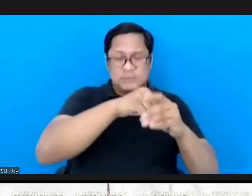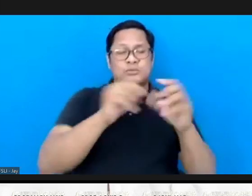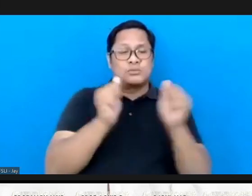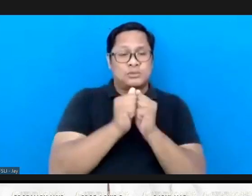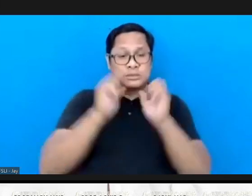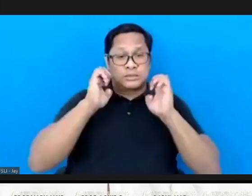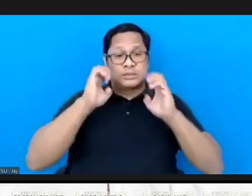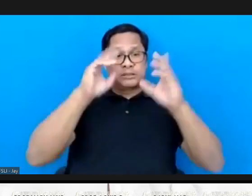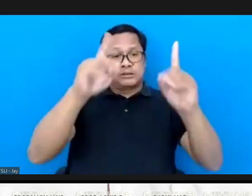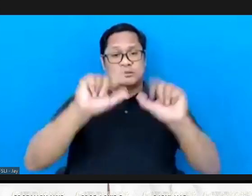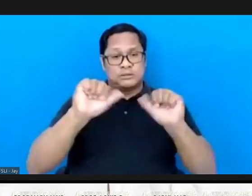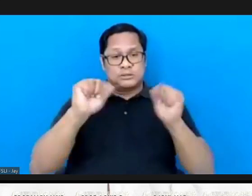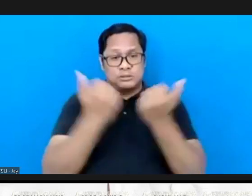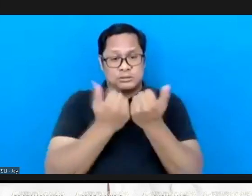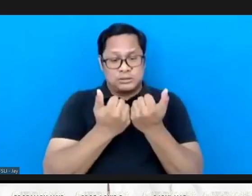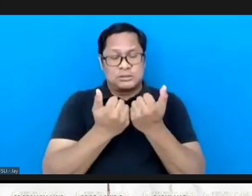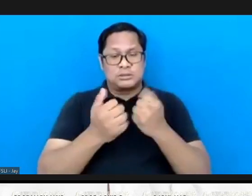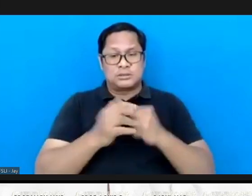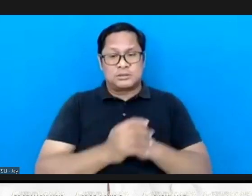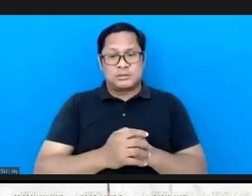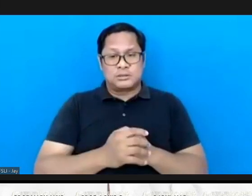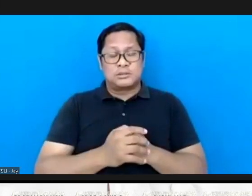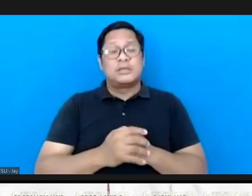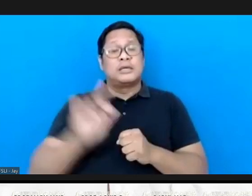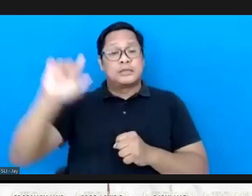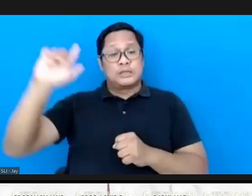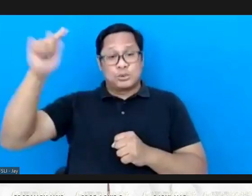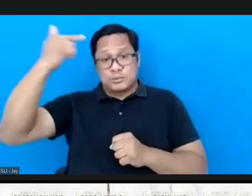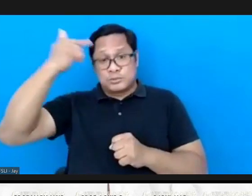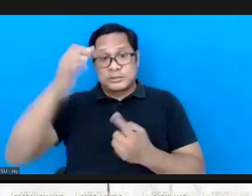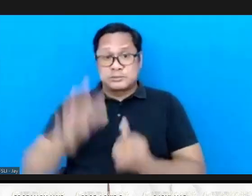education agencies and the